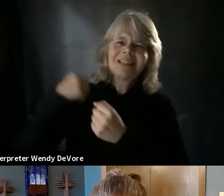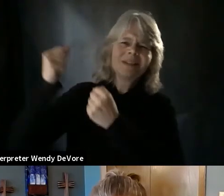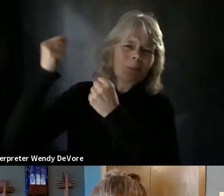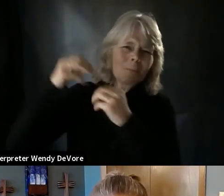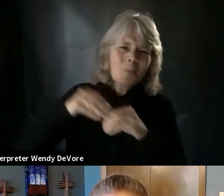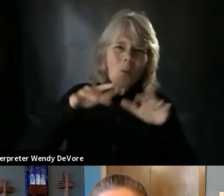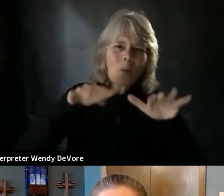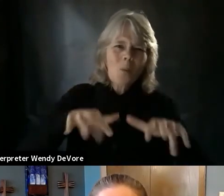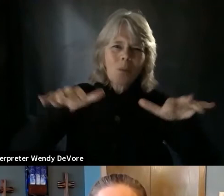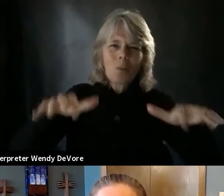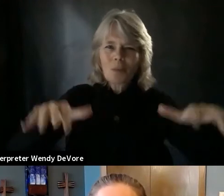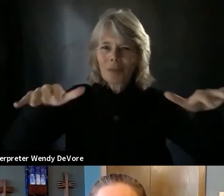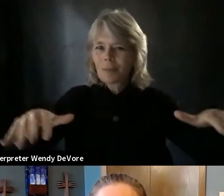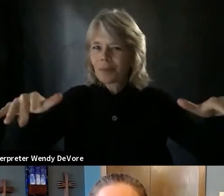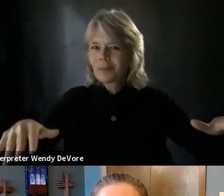world.